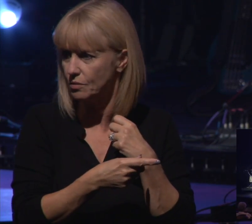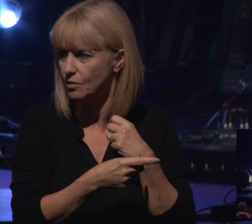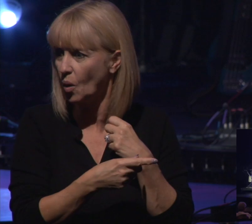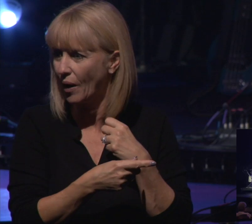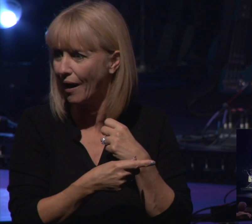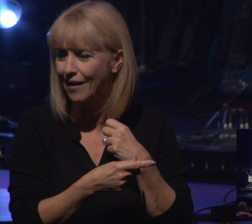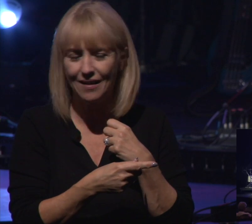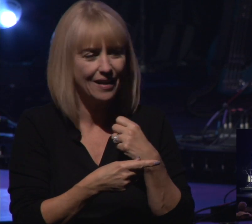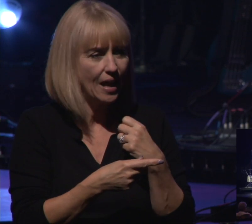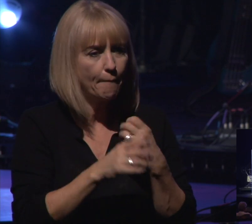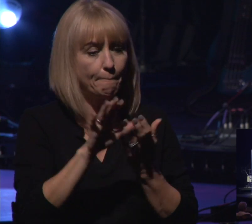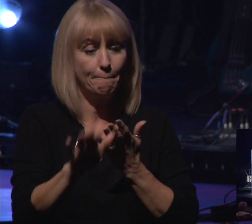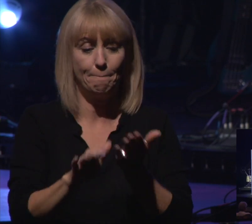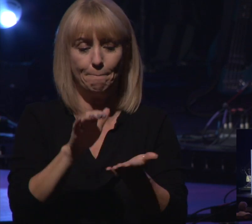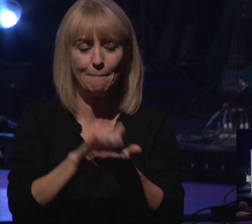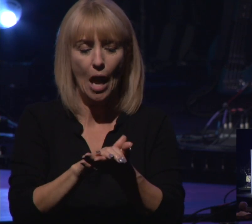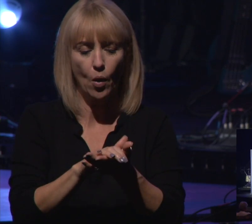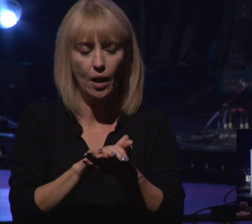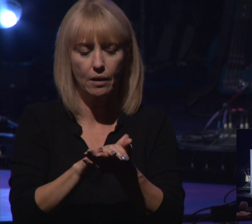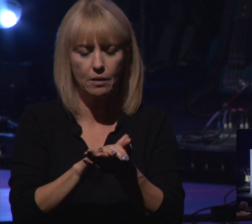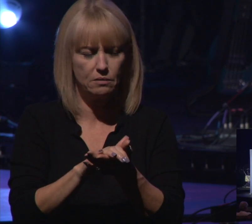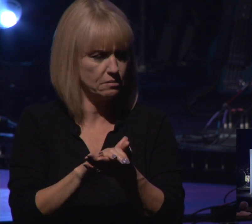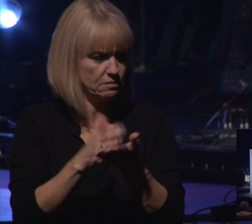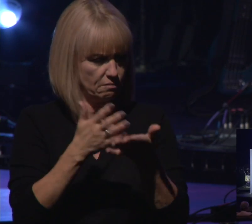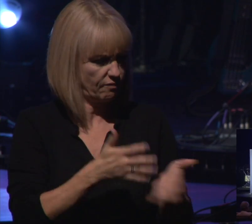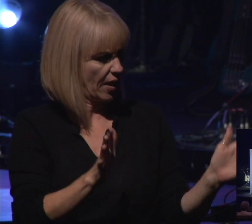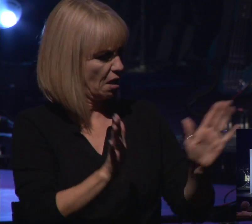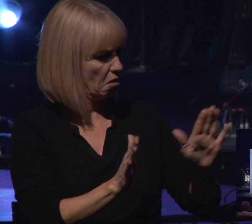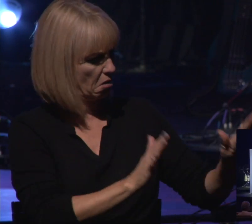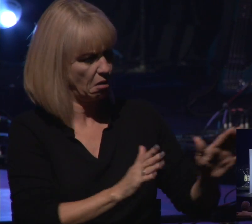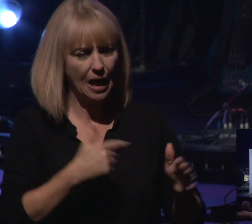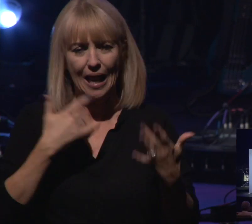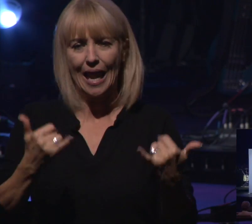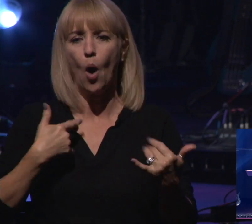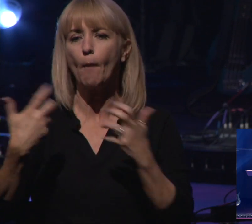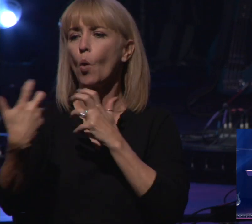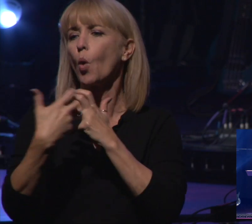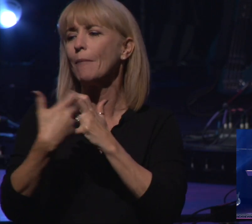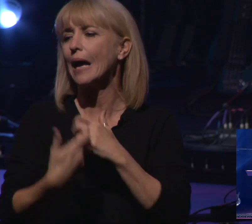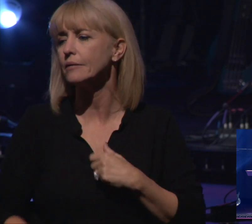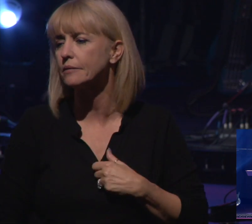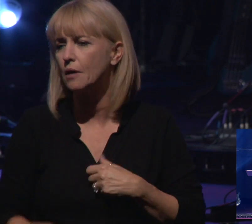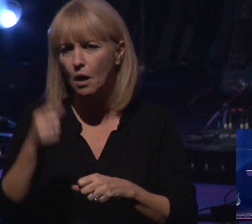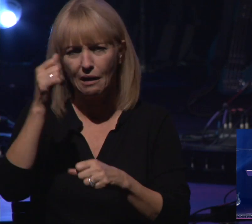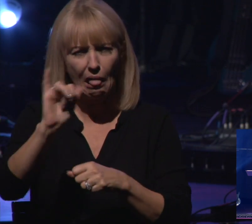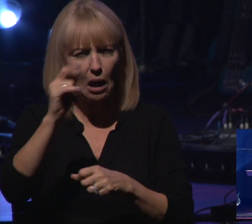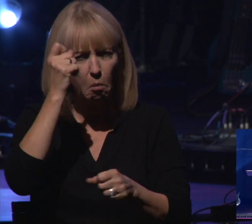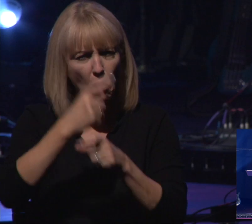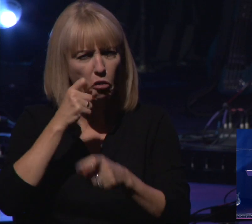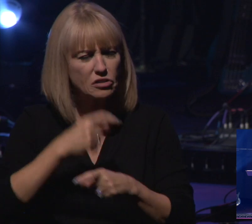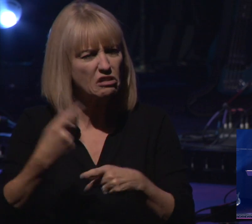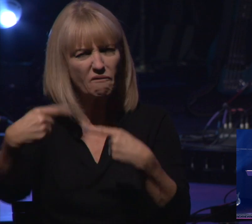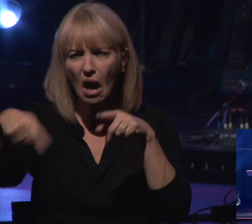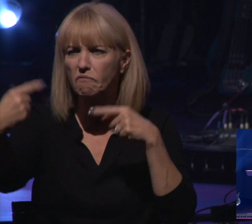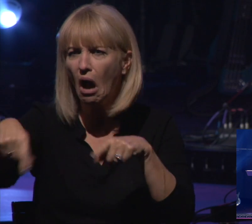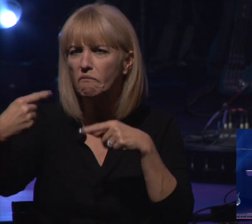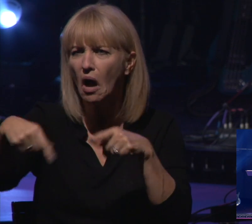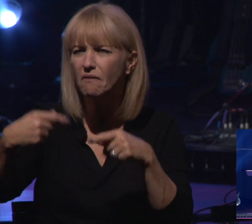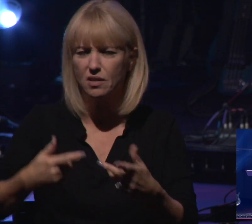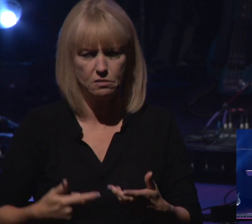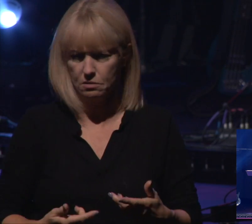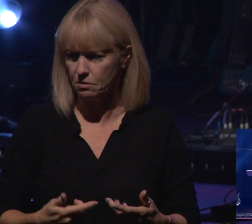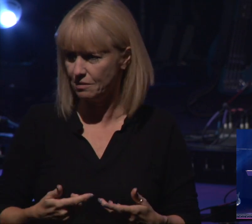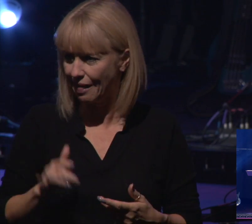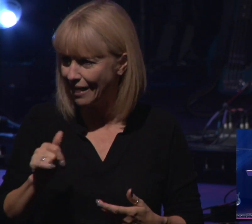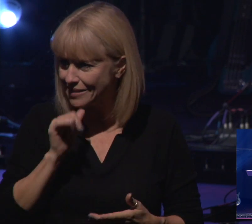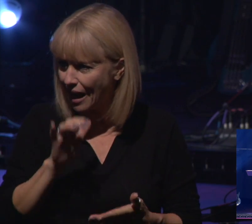because you cherish that person. And too many married people act like roommates or brother and sister, and they fight all the time, and